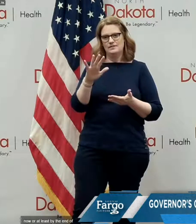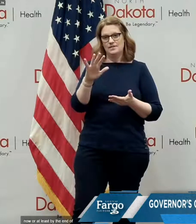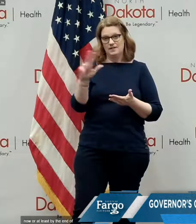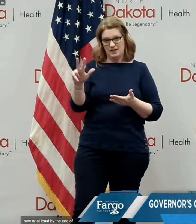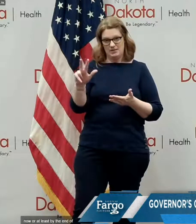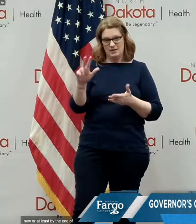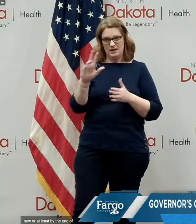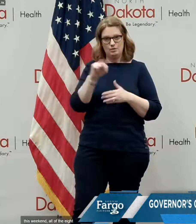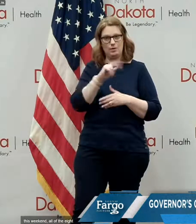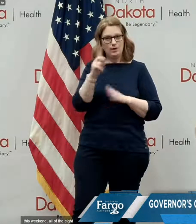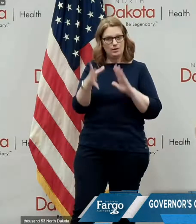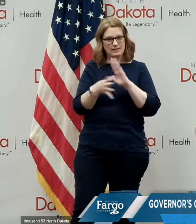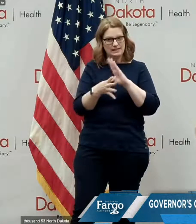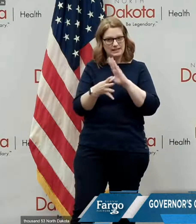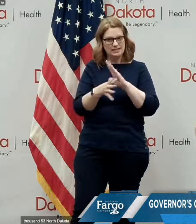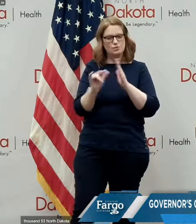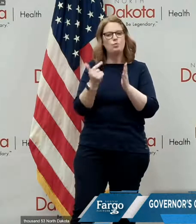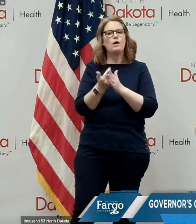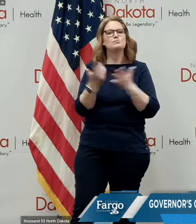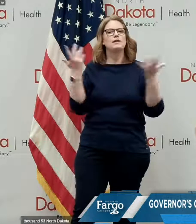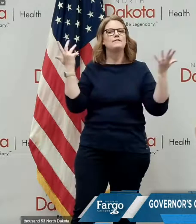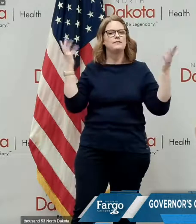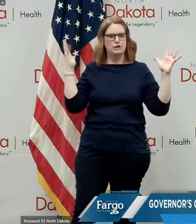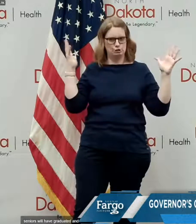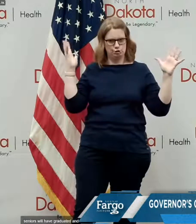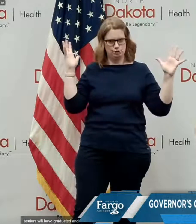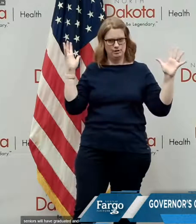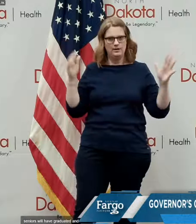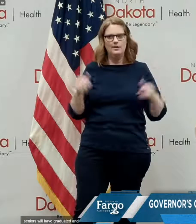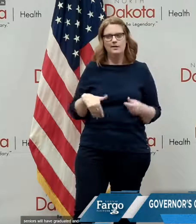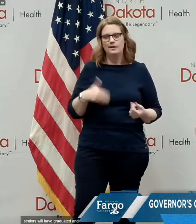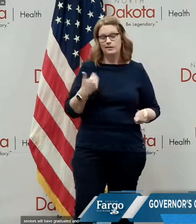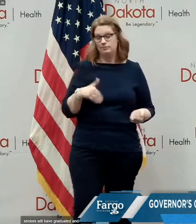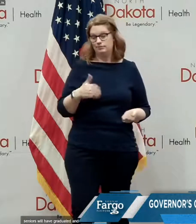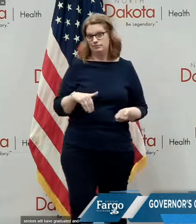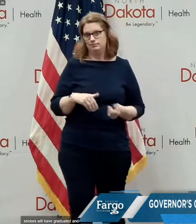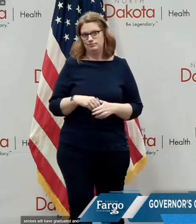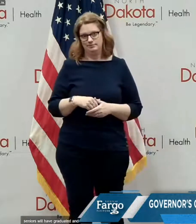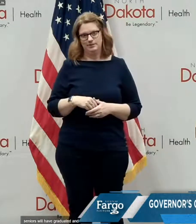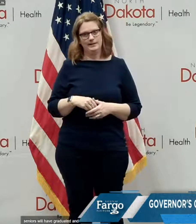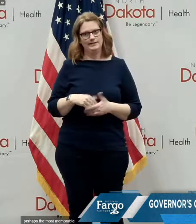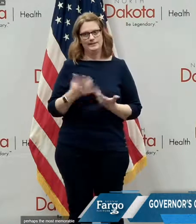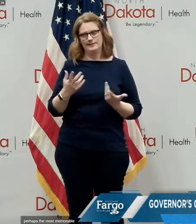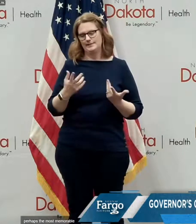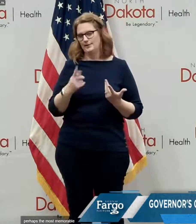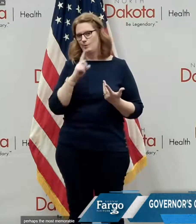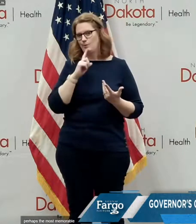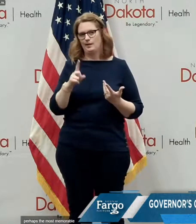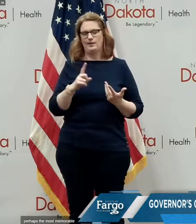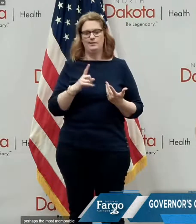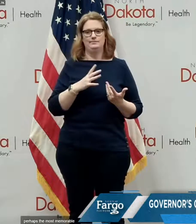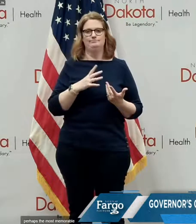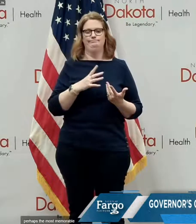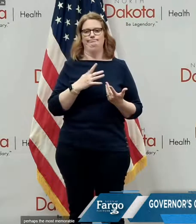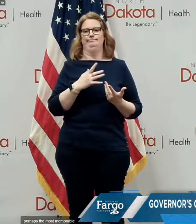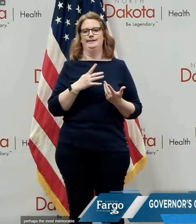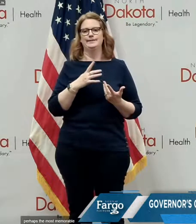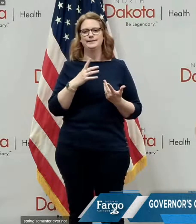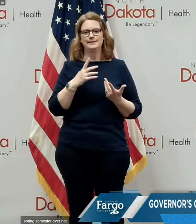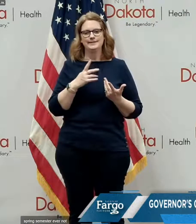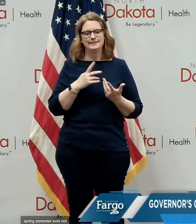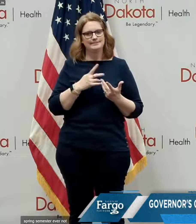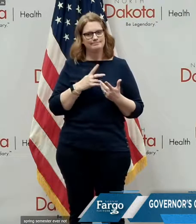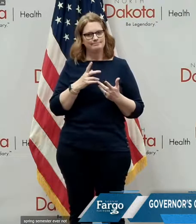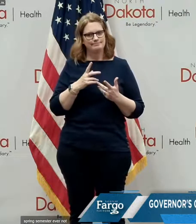Dakota seniors will have graduated in perhaps the most memorable spring semester ever. Not exactly what they might